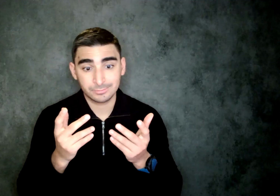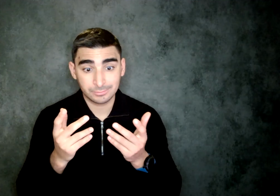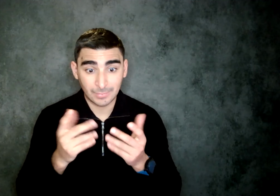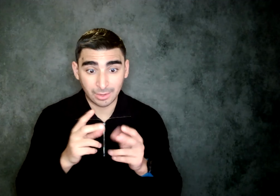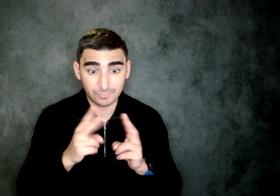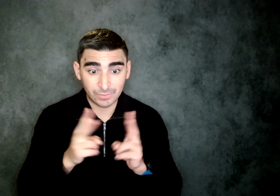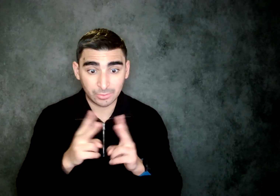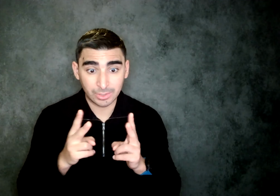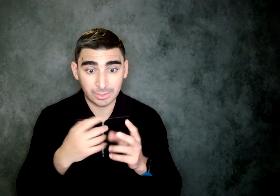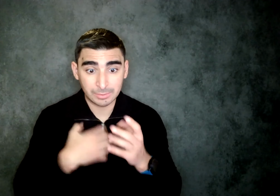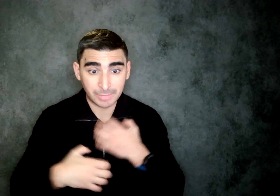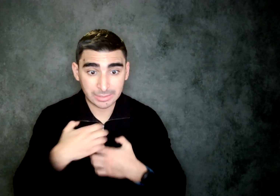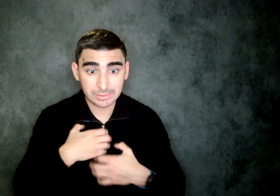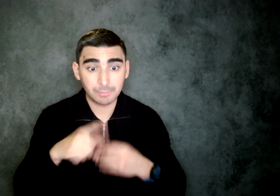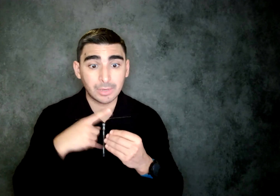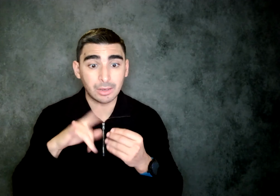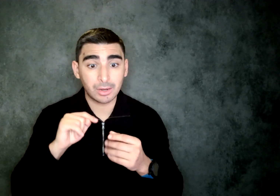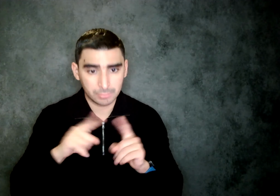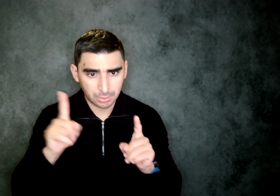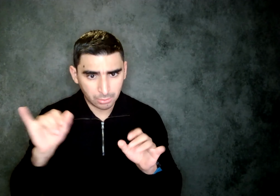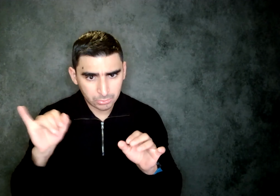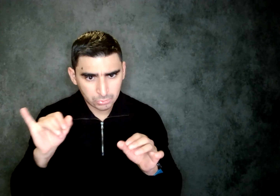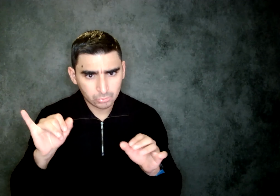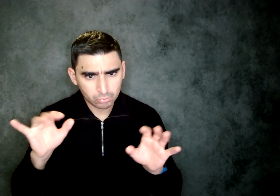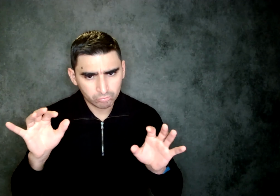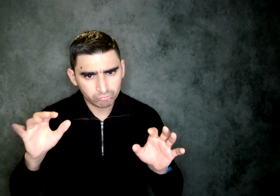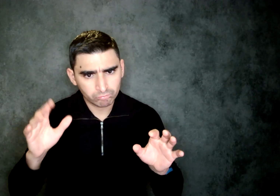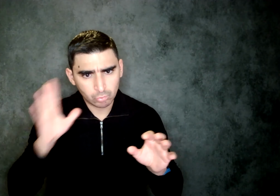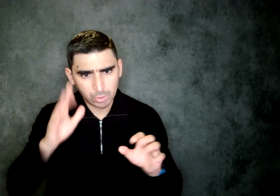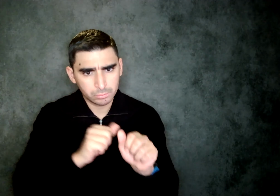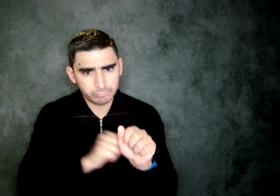passionate about it, but I'm also willing to put the work in to get it done for